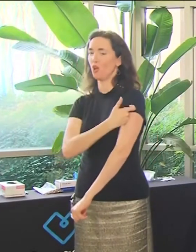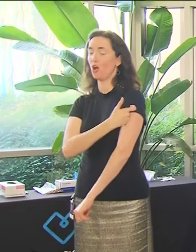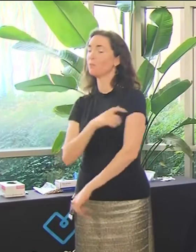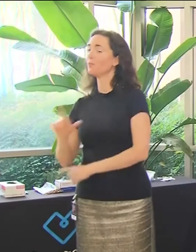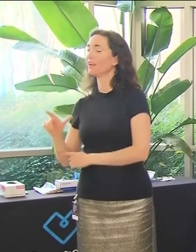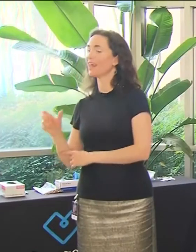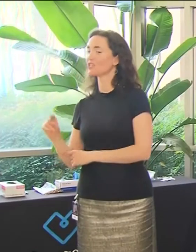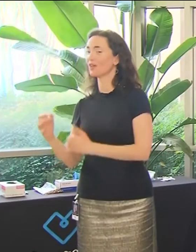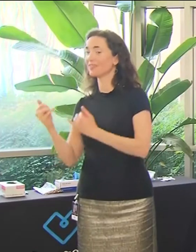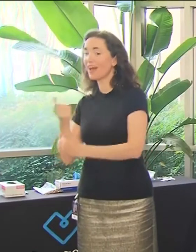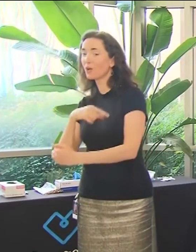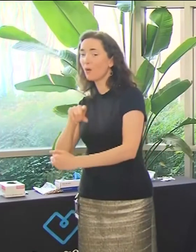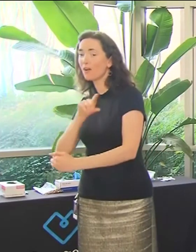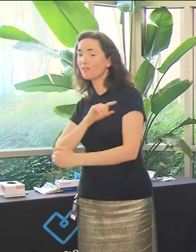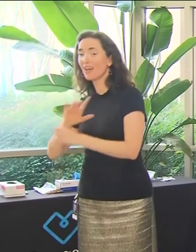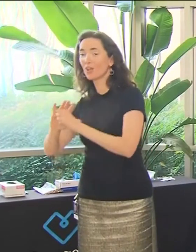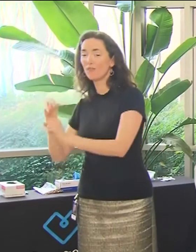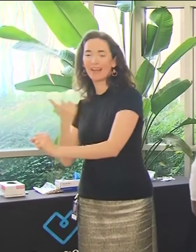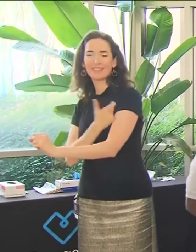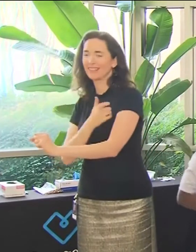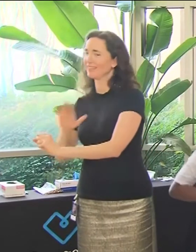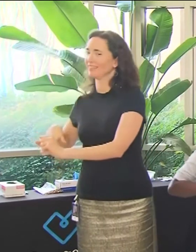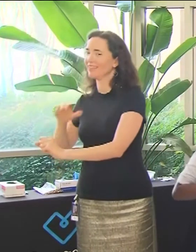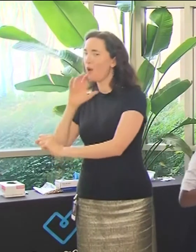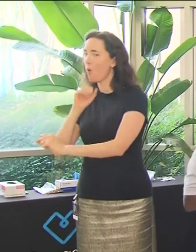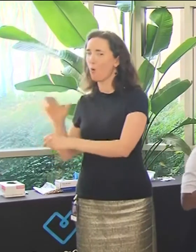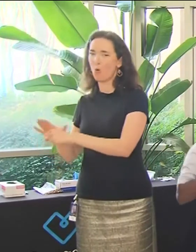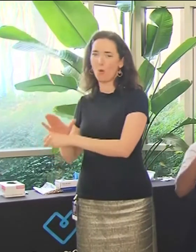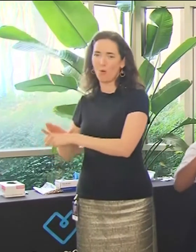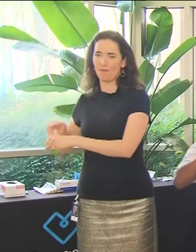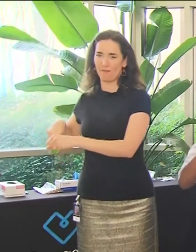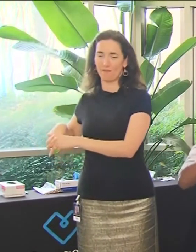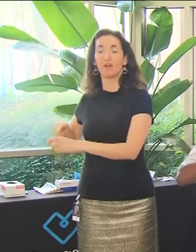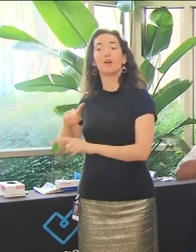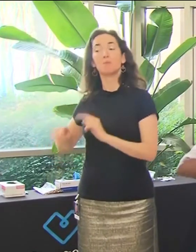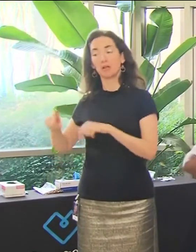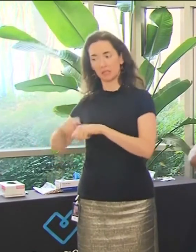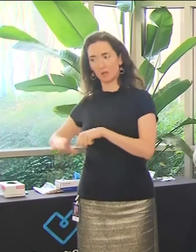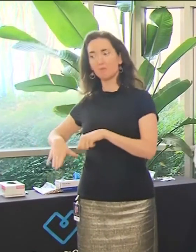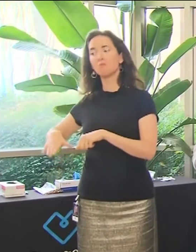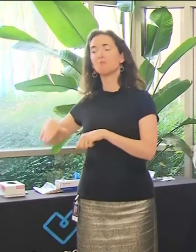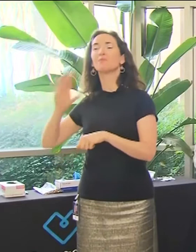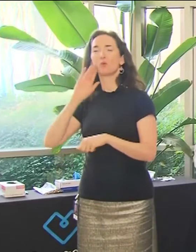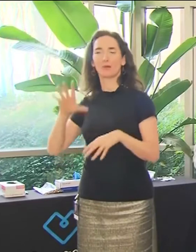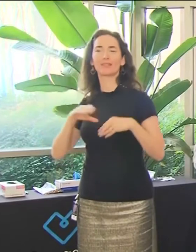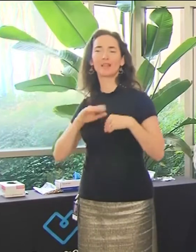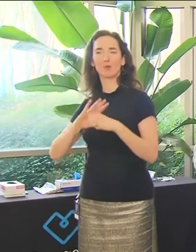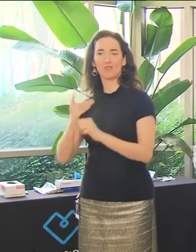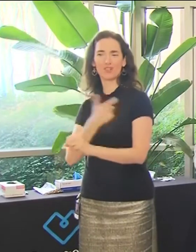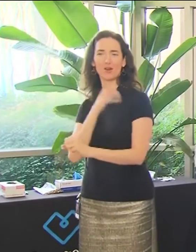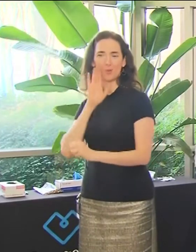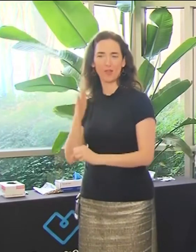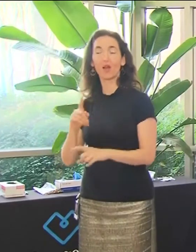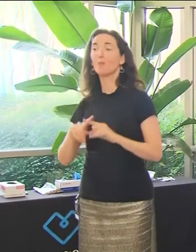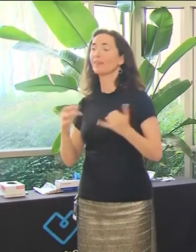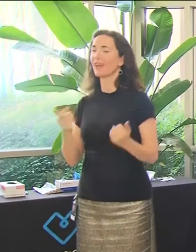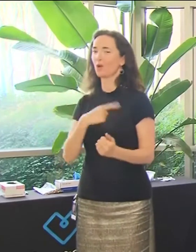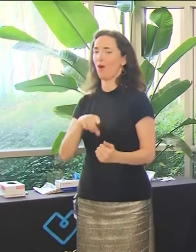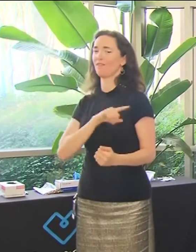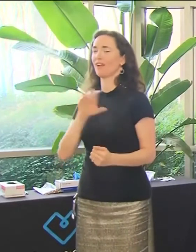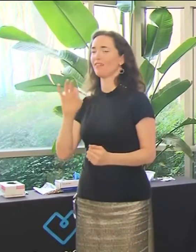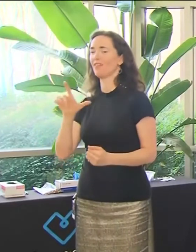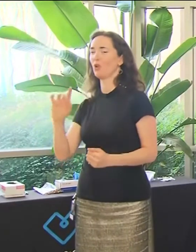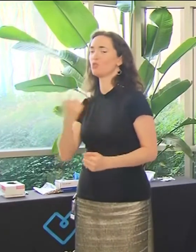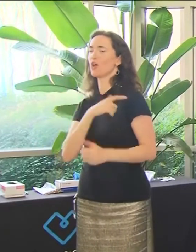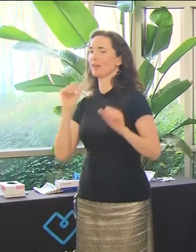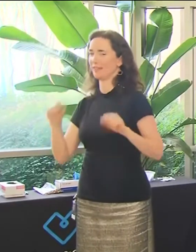isn't currently eligible to receive the COVID vaccine because of his age, but when it's time, he will do so. But right now, he is eligible to receive the flu vaccine,